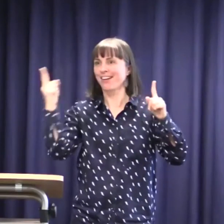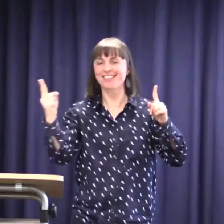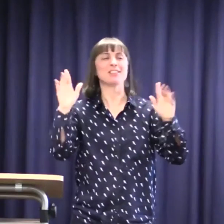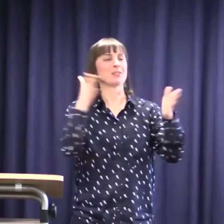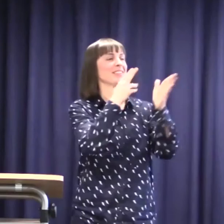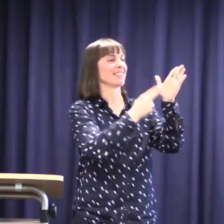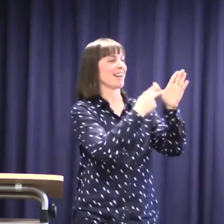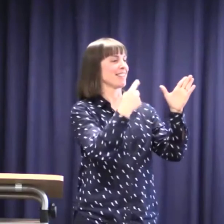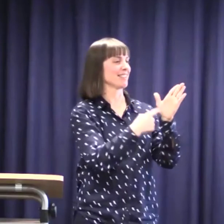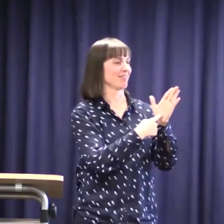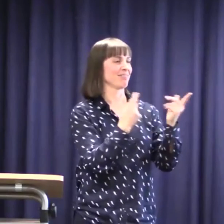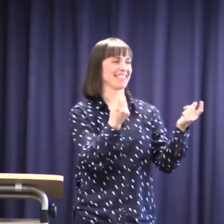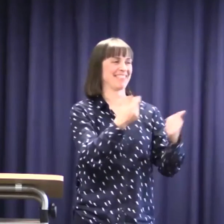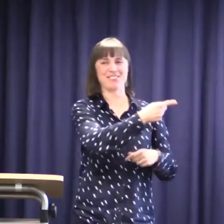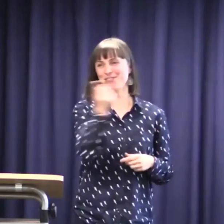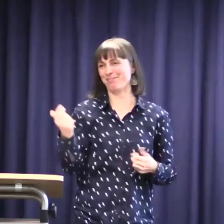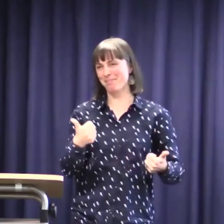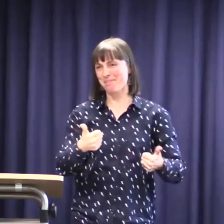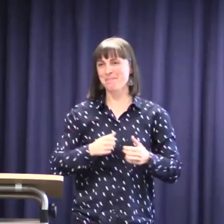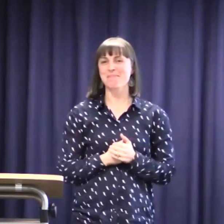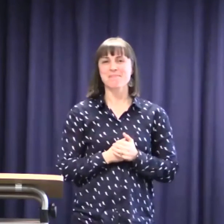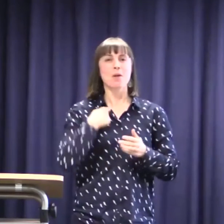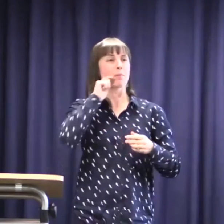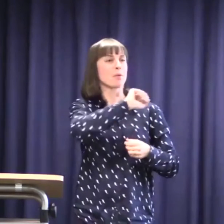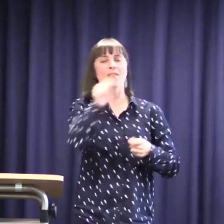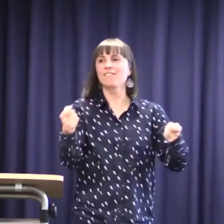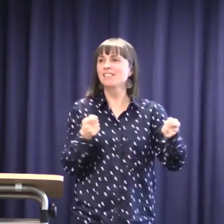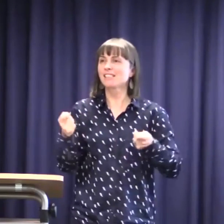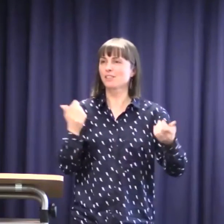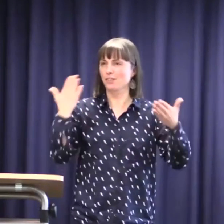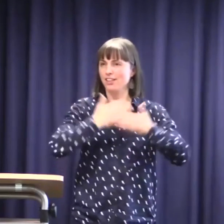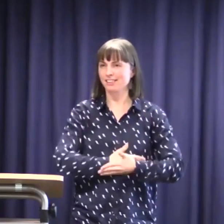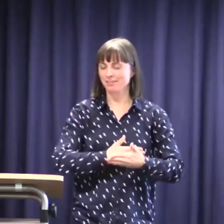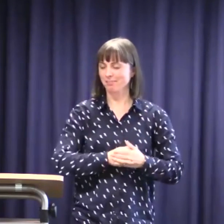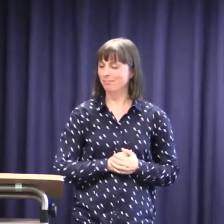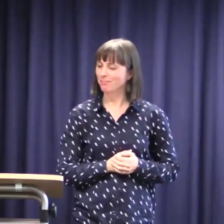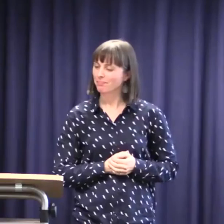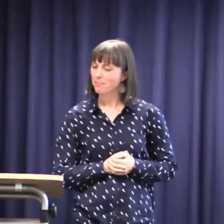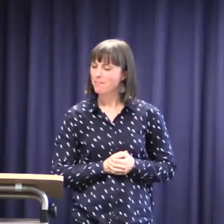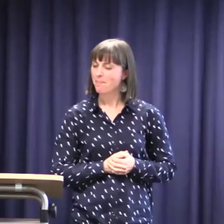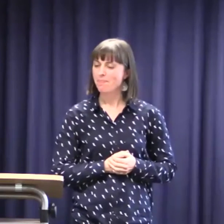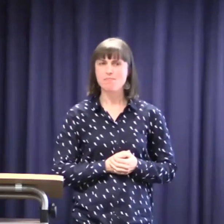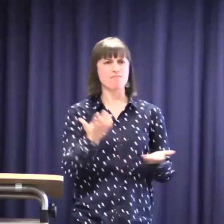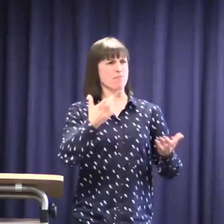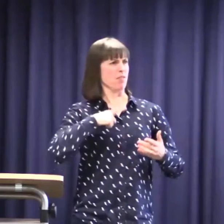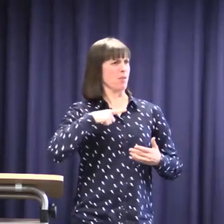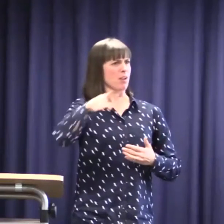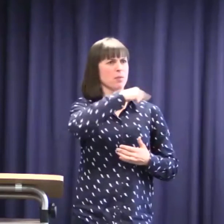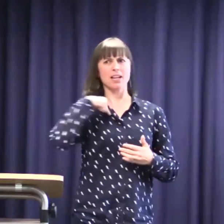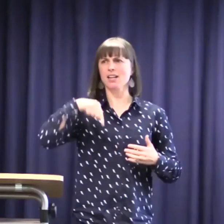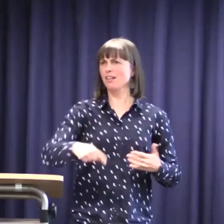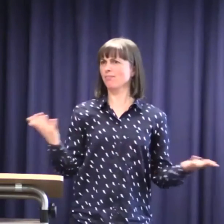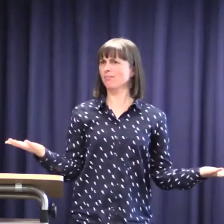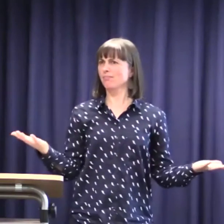Natalie Sandon-Stanhope, but you could just call me Nat for short. I'll be facilitating this evening.